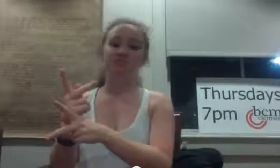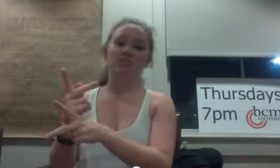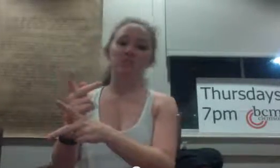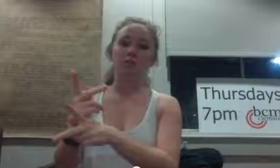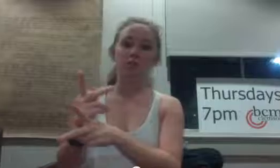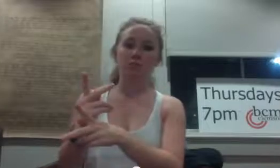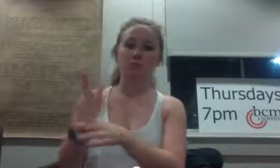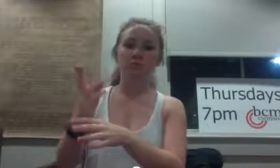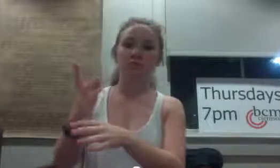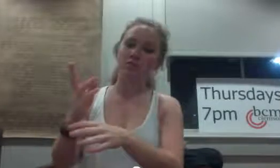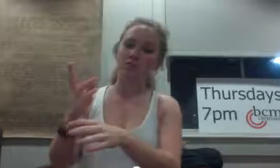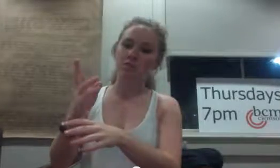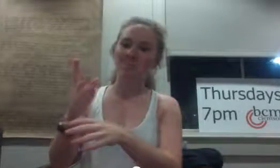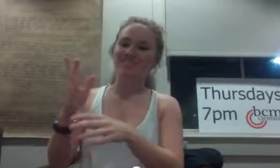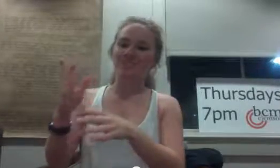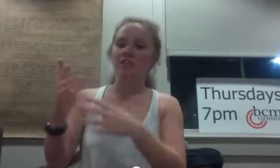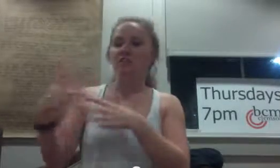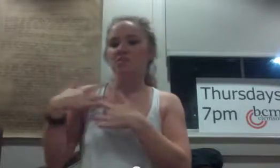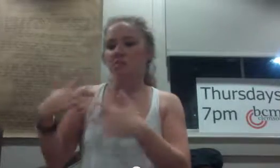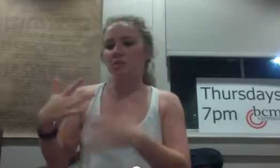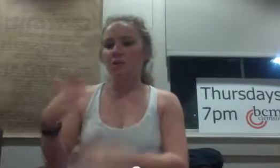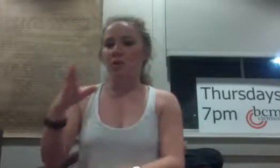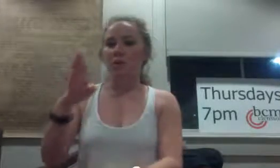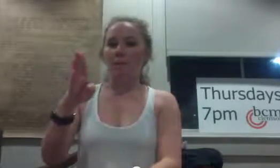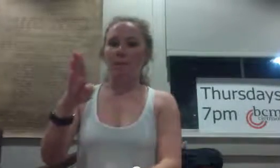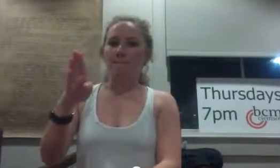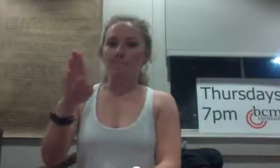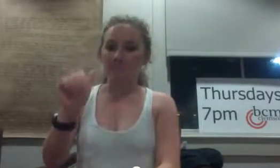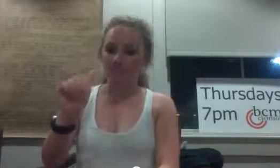There are different types of cells.